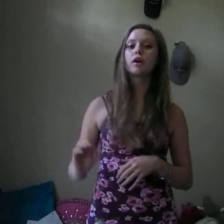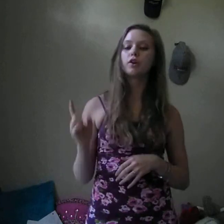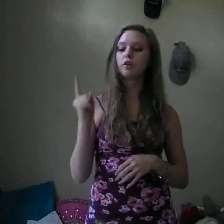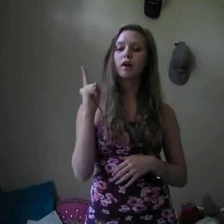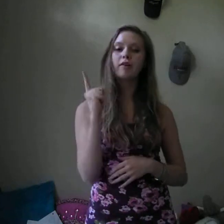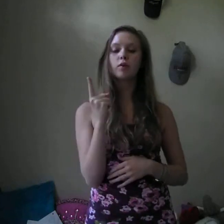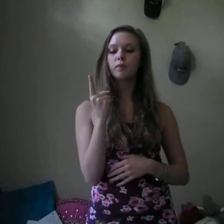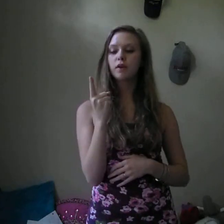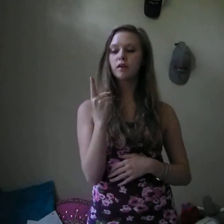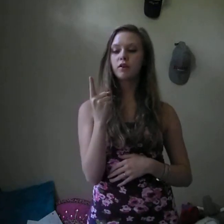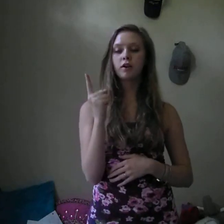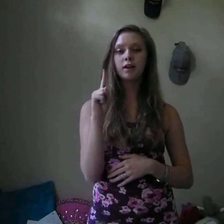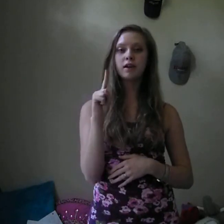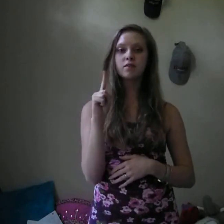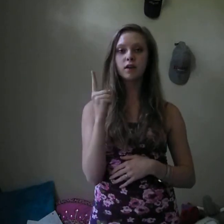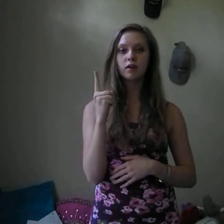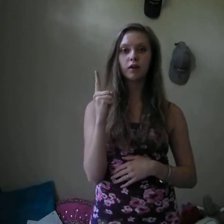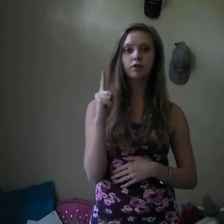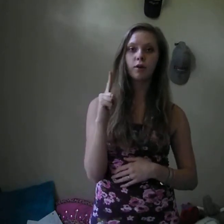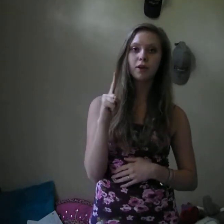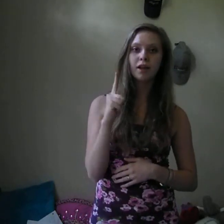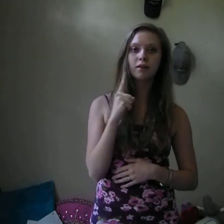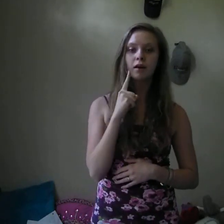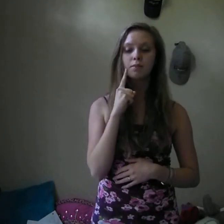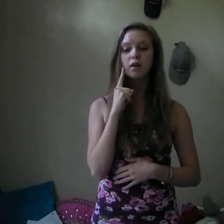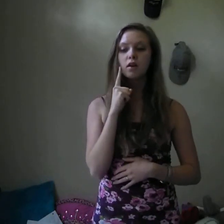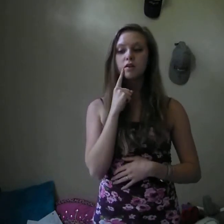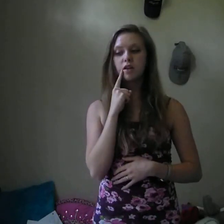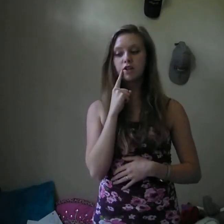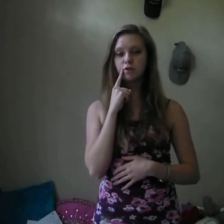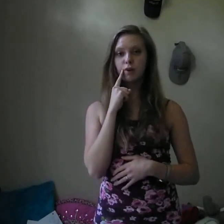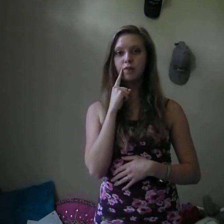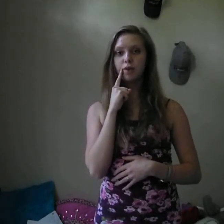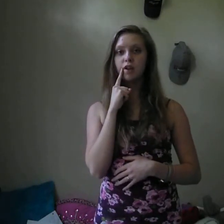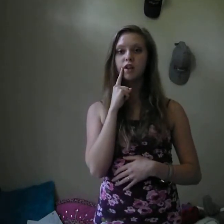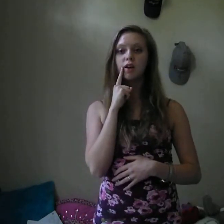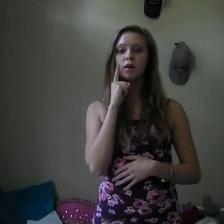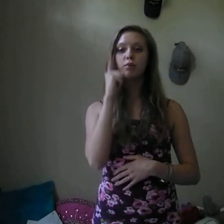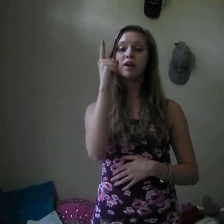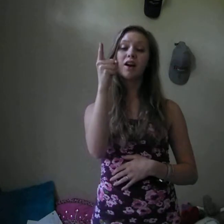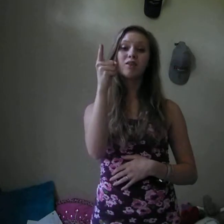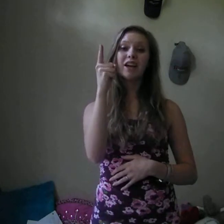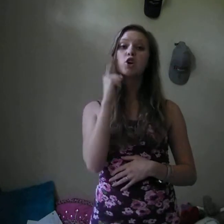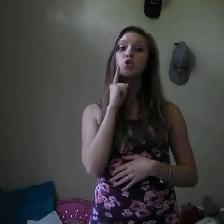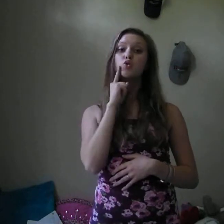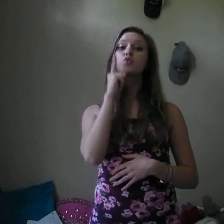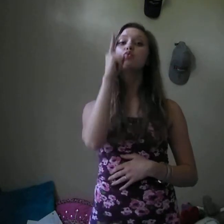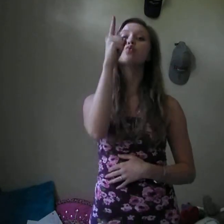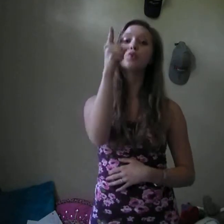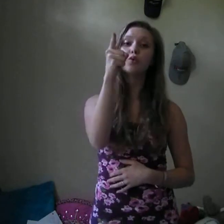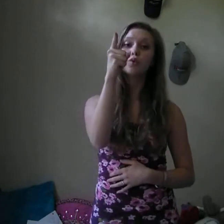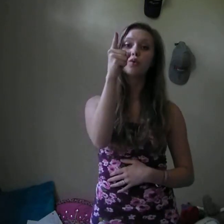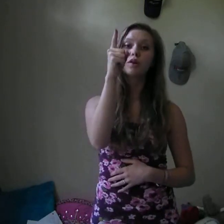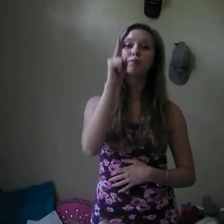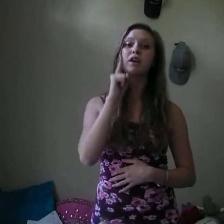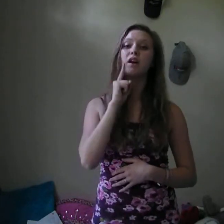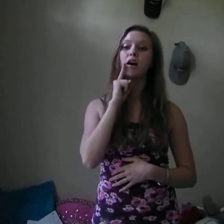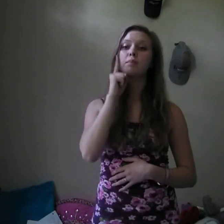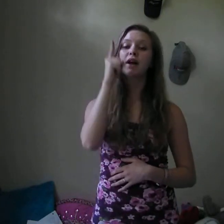You're going to have your index finger on your dominant hand up, touch your mouth with it, and bring it out like true, bring it up and